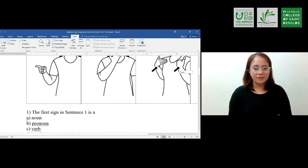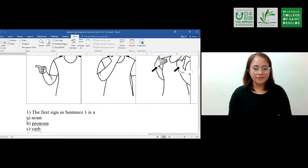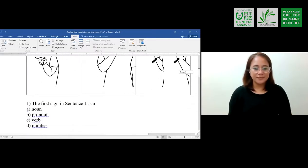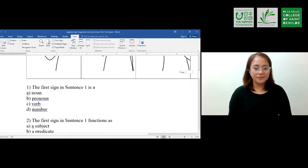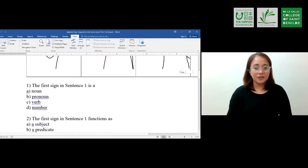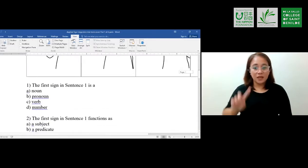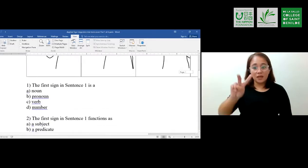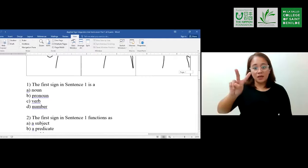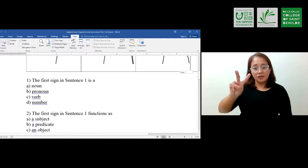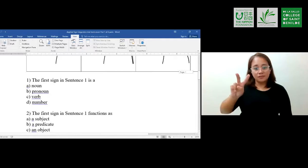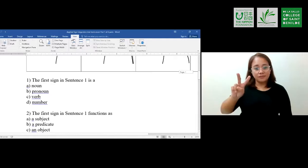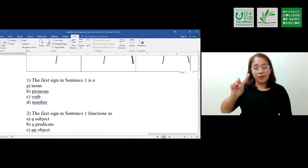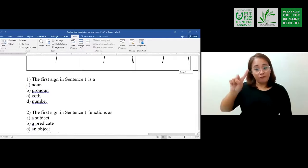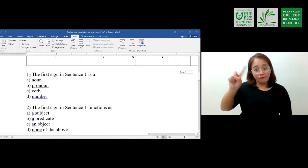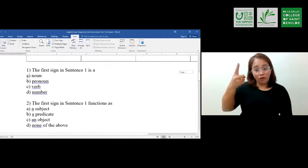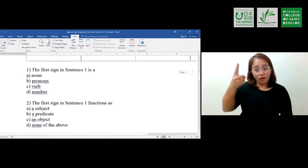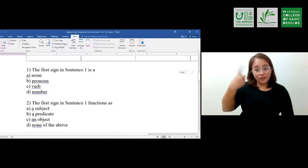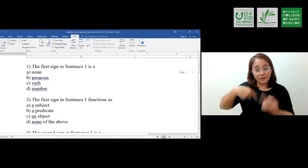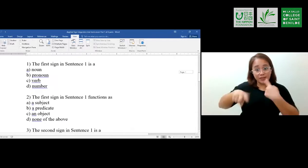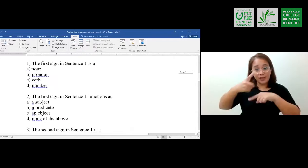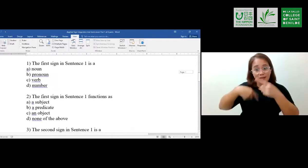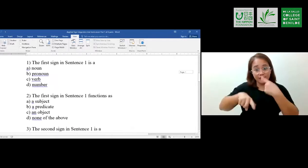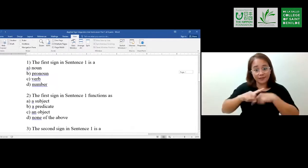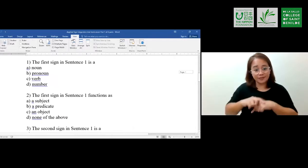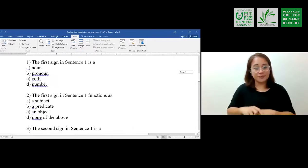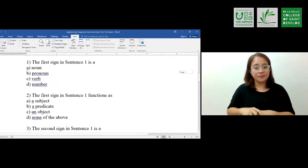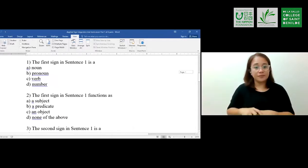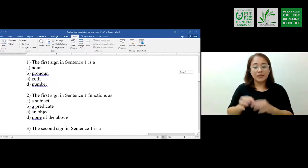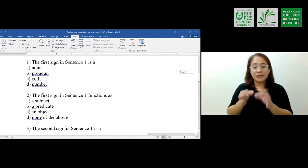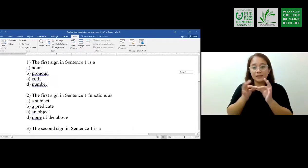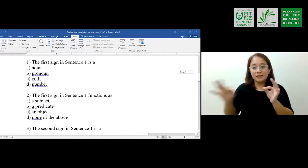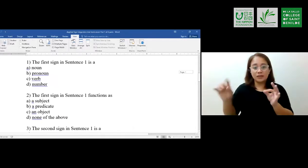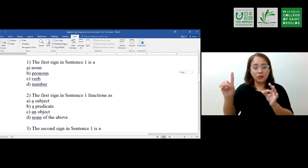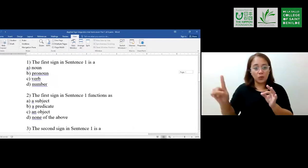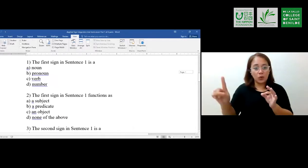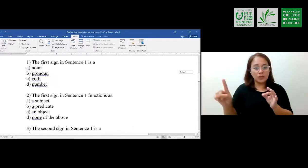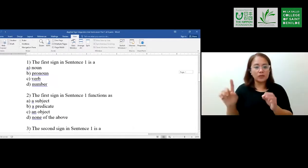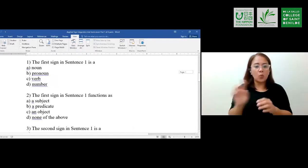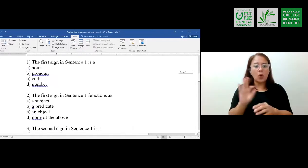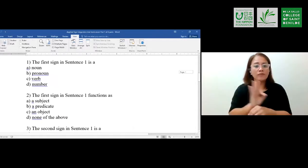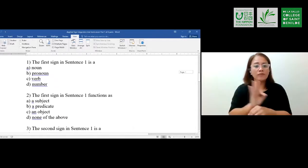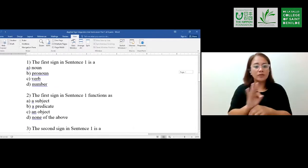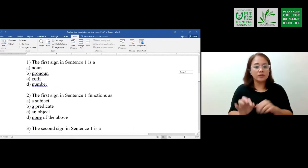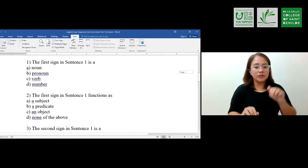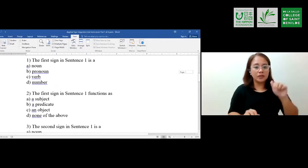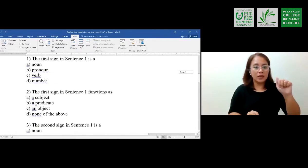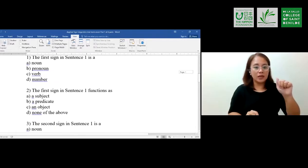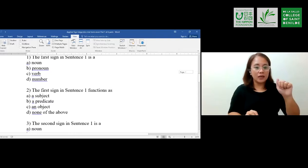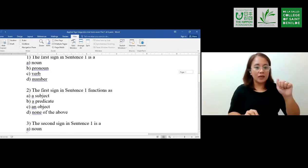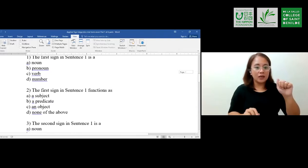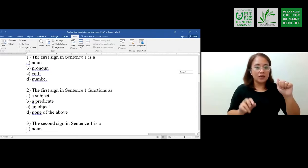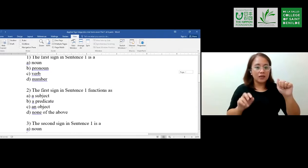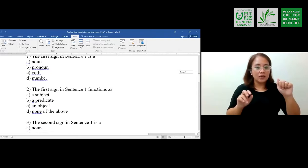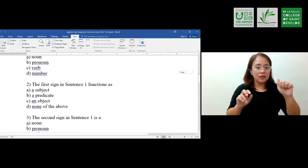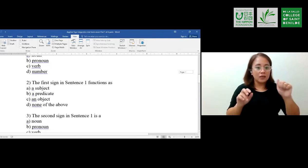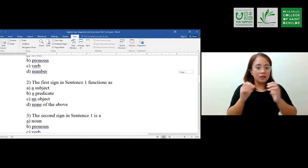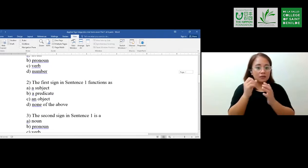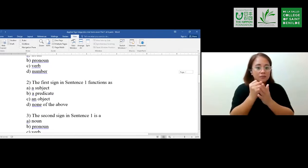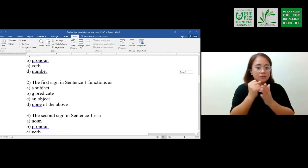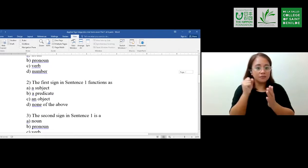The first sign in sentence 1 functions as 1, a subject, A, a subject, B, a predicate,